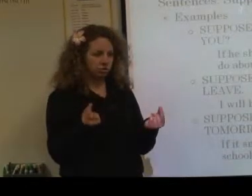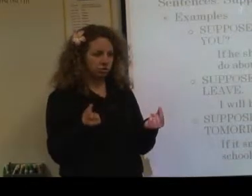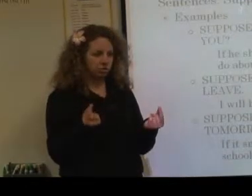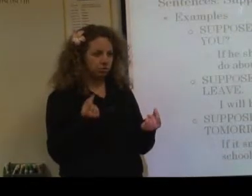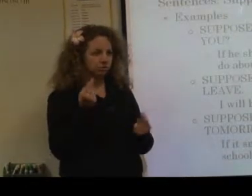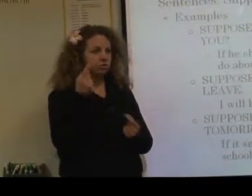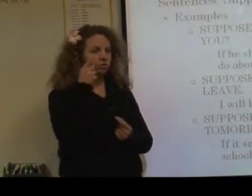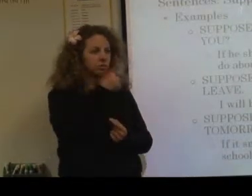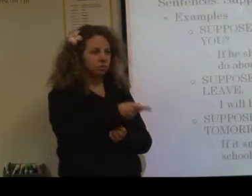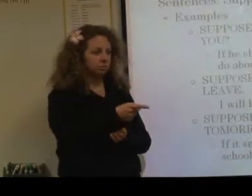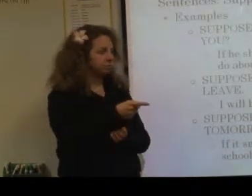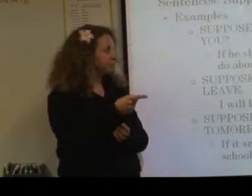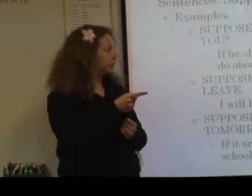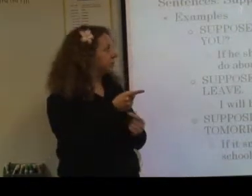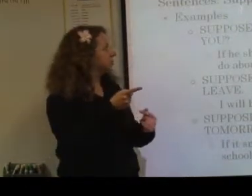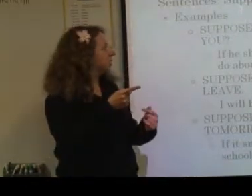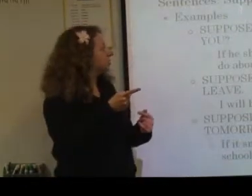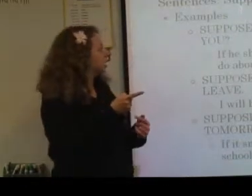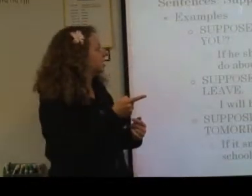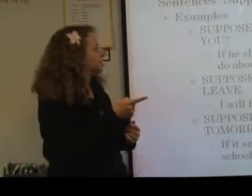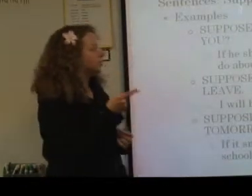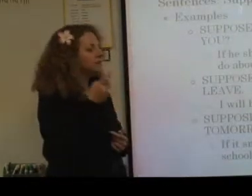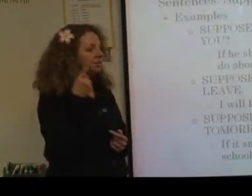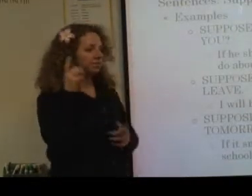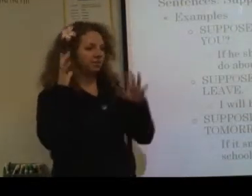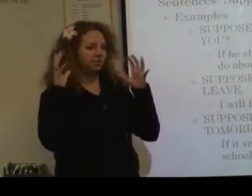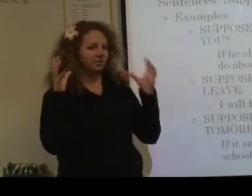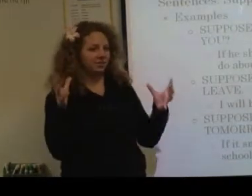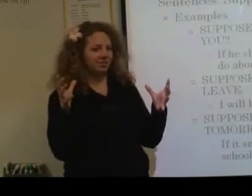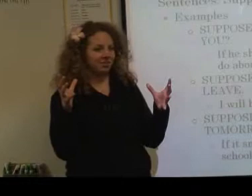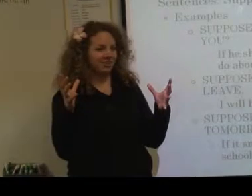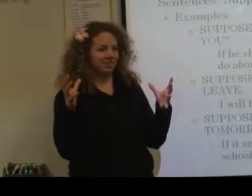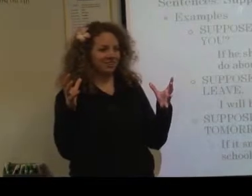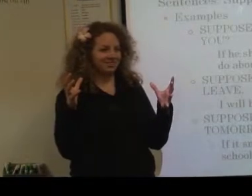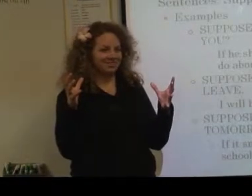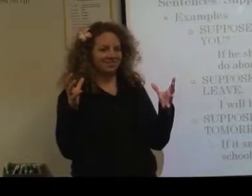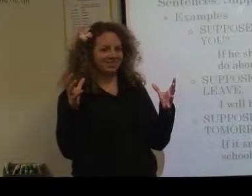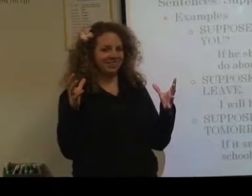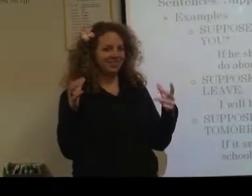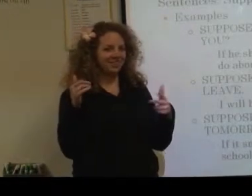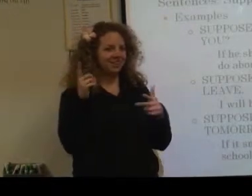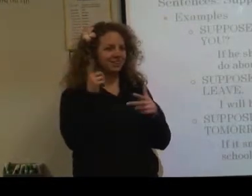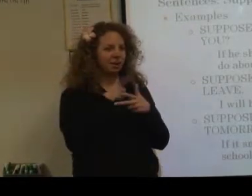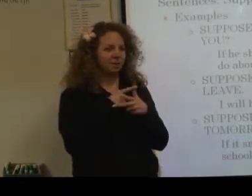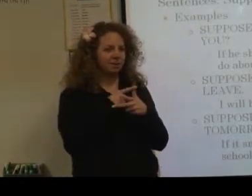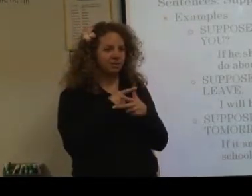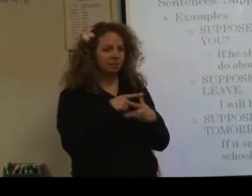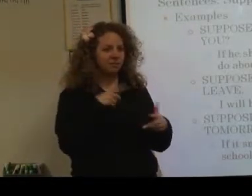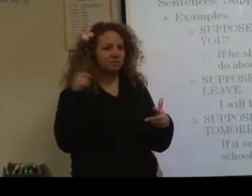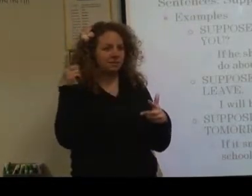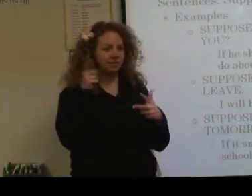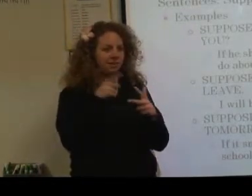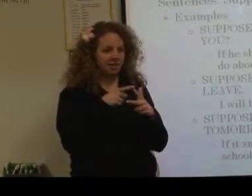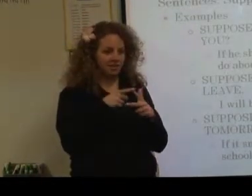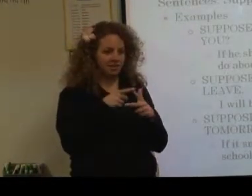do you? Okay, so now try it with the three. Are you ready? Okay, so eyebrows up, head